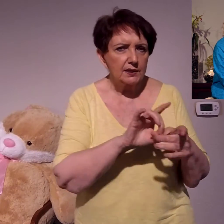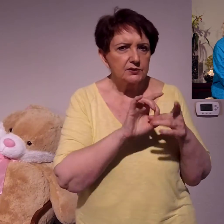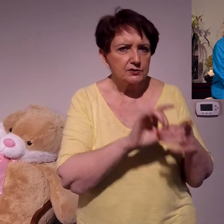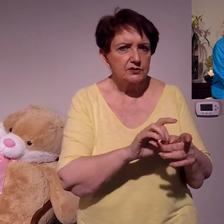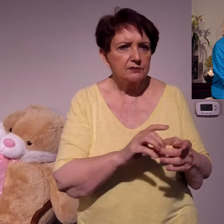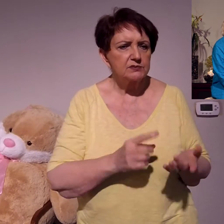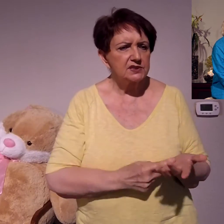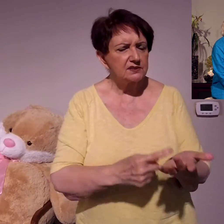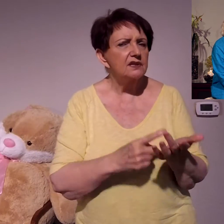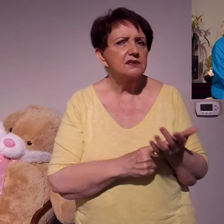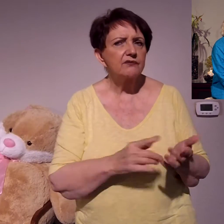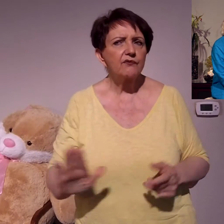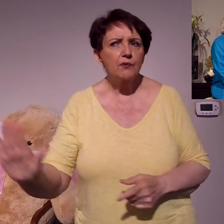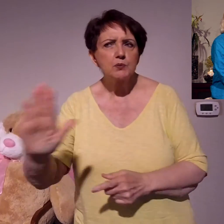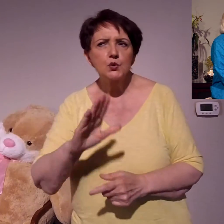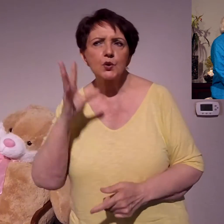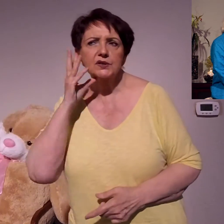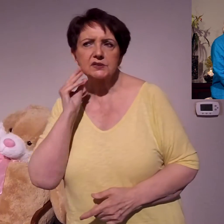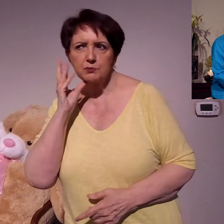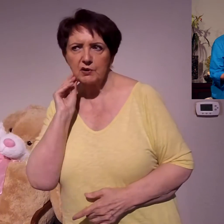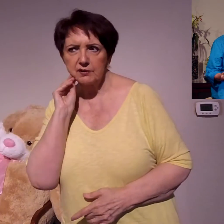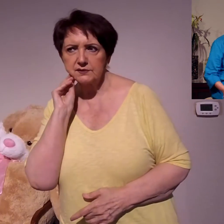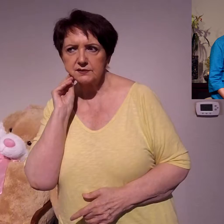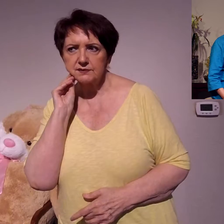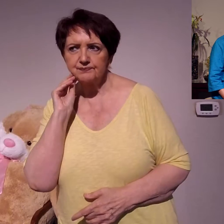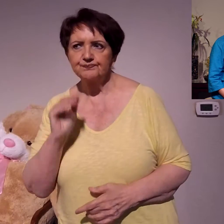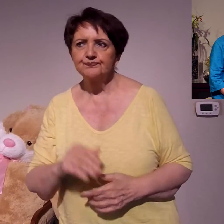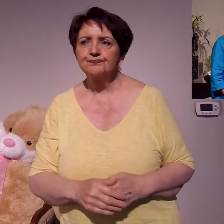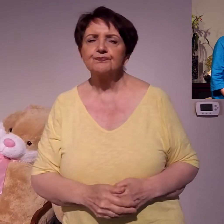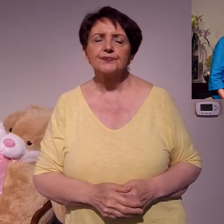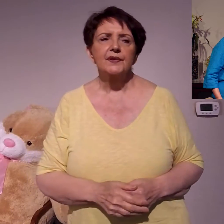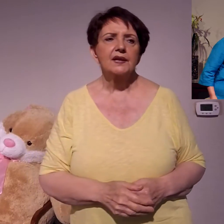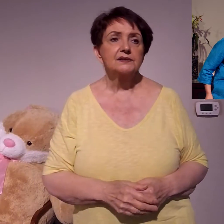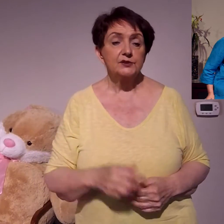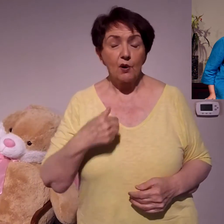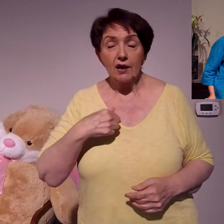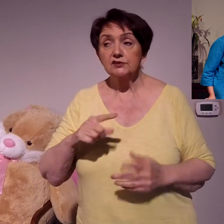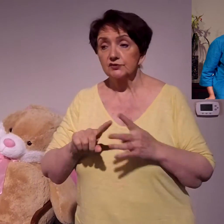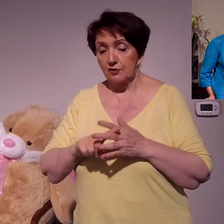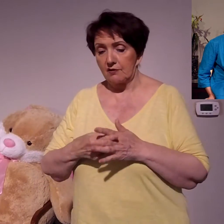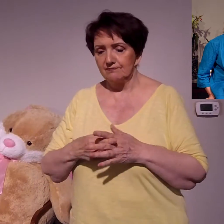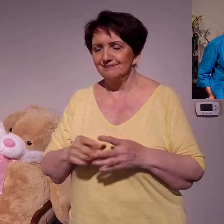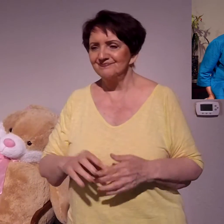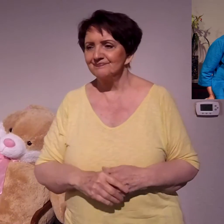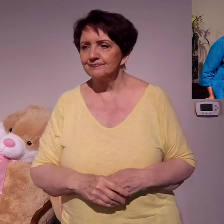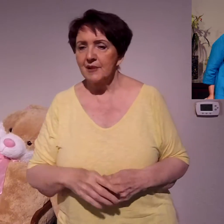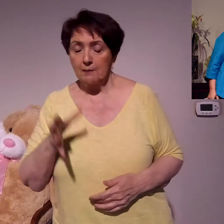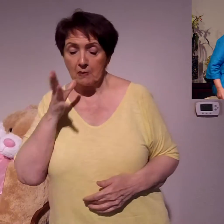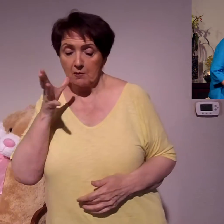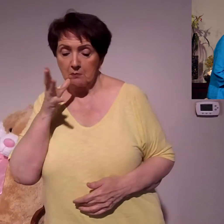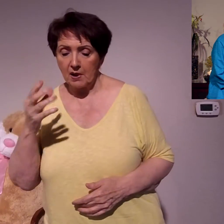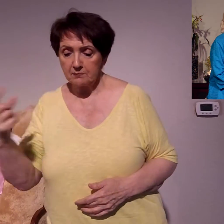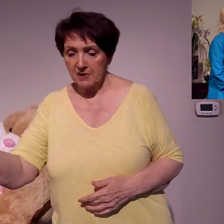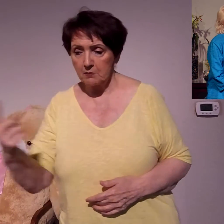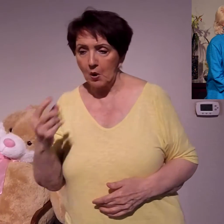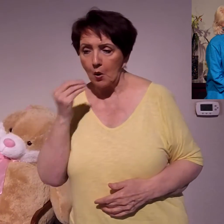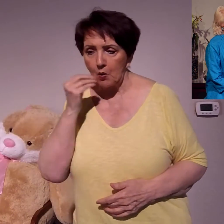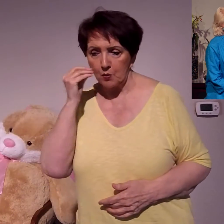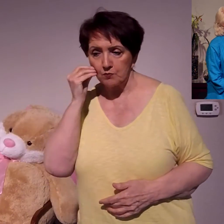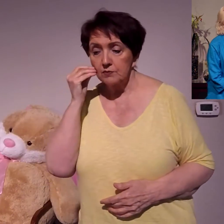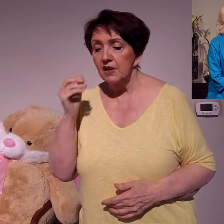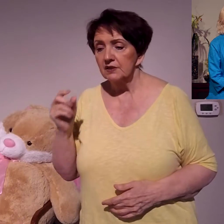own experience. And so I'll start. So my mother came home from visiting my sister.